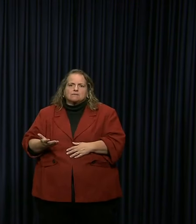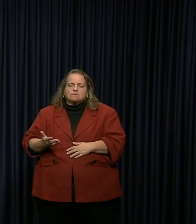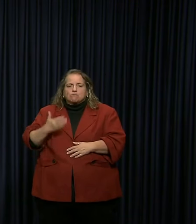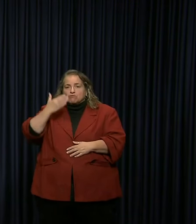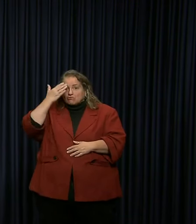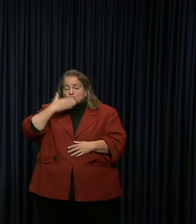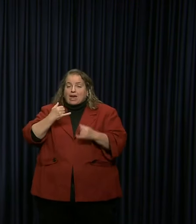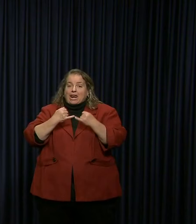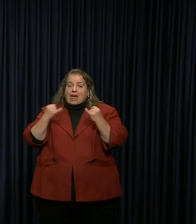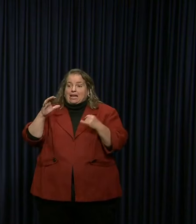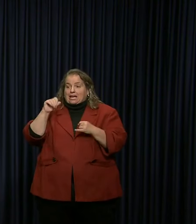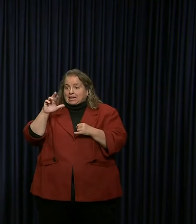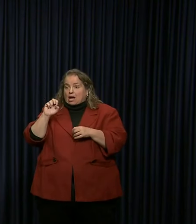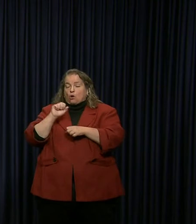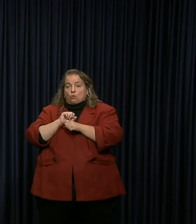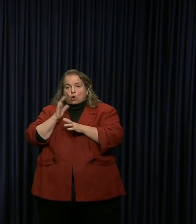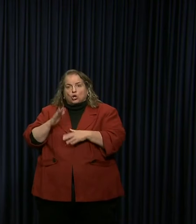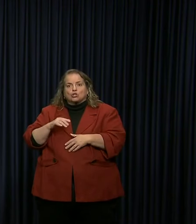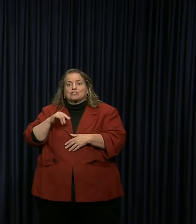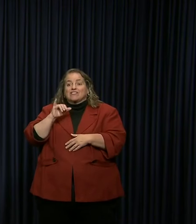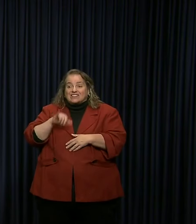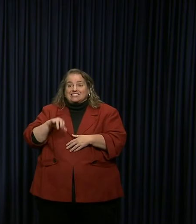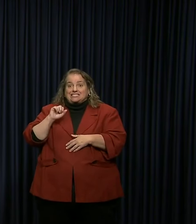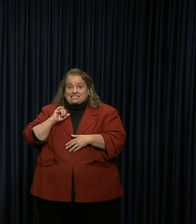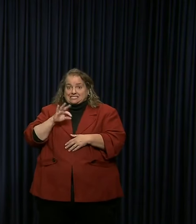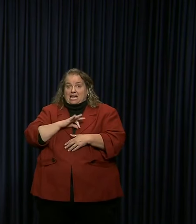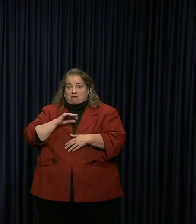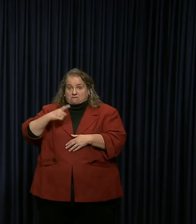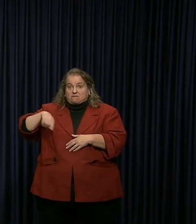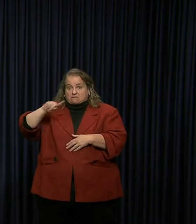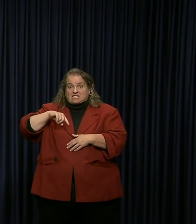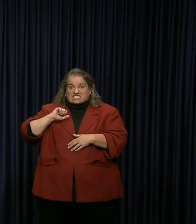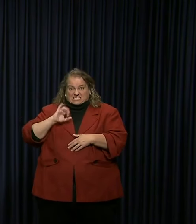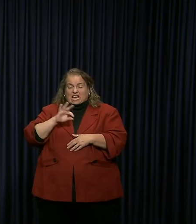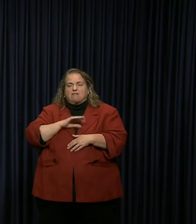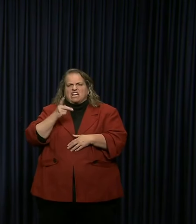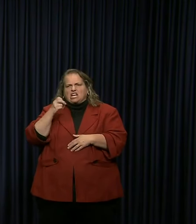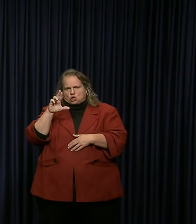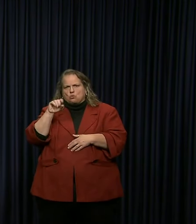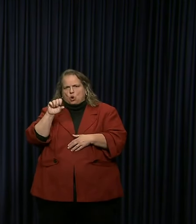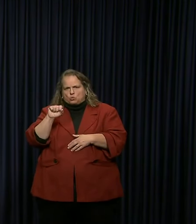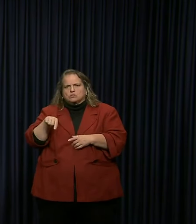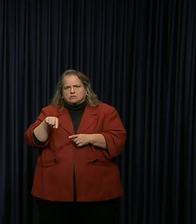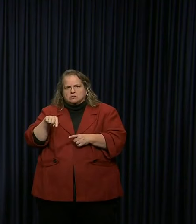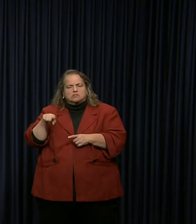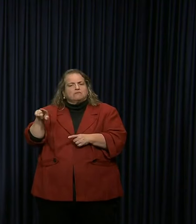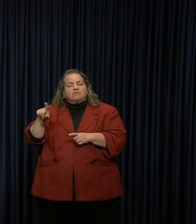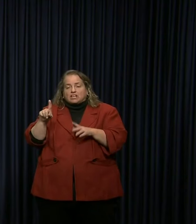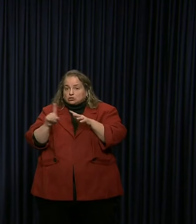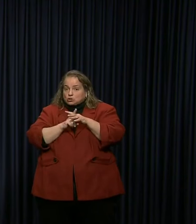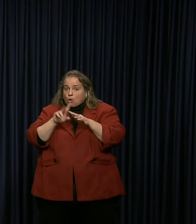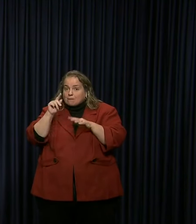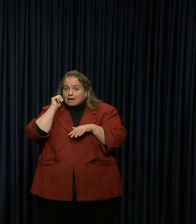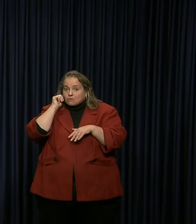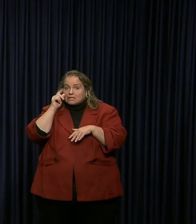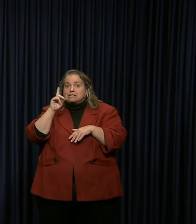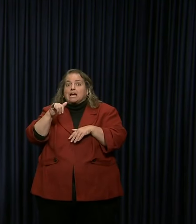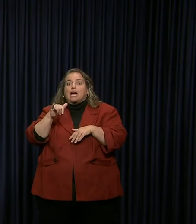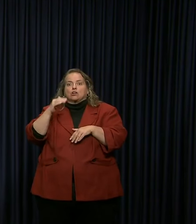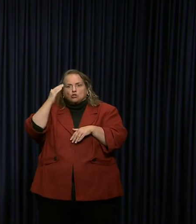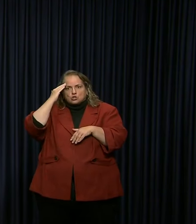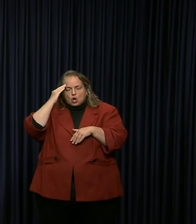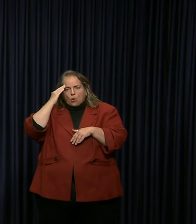this staff, they're heroes too. They're heroes. They don't just show up every day knowing they could contract the coronavirus. They show up